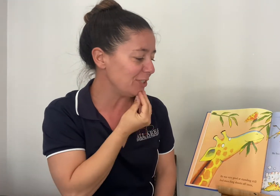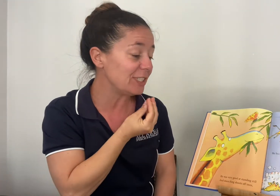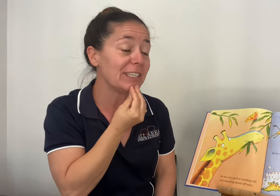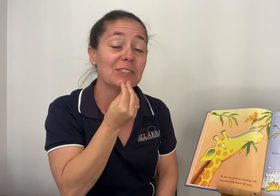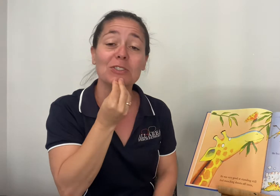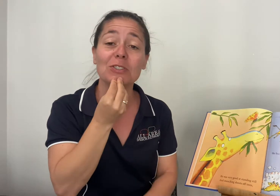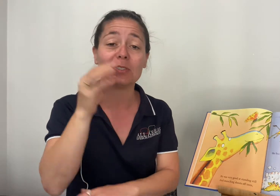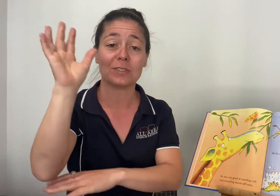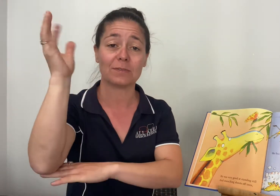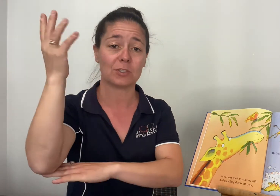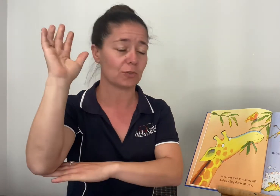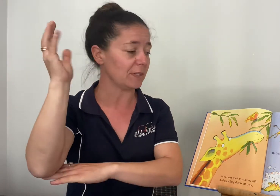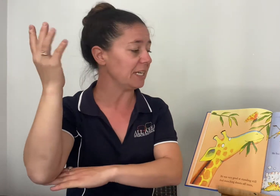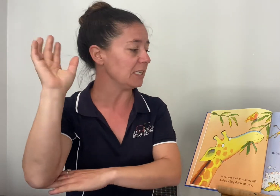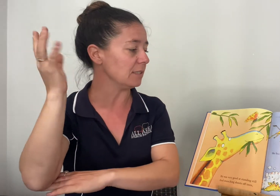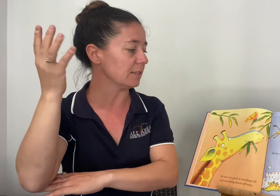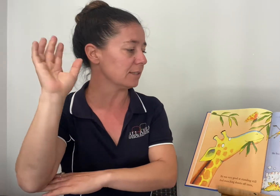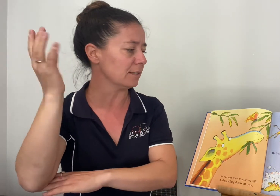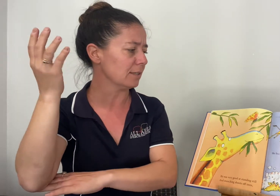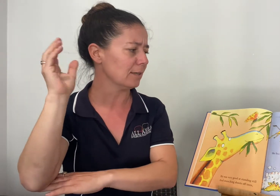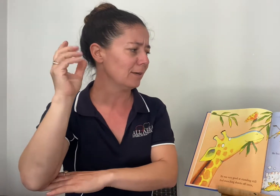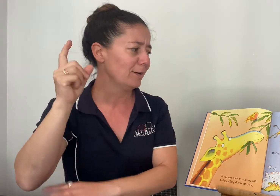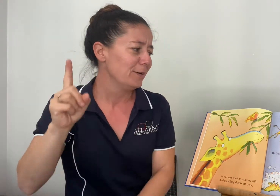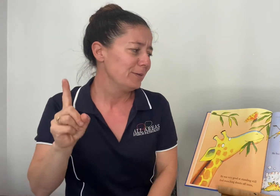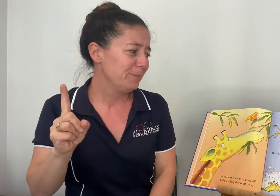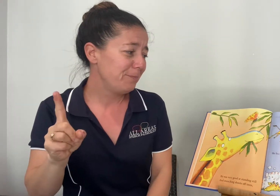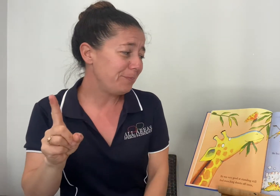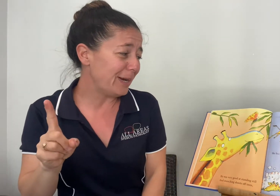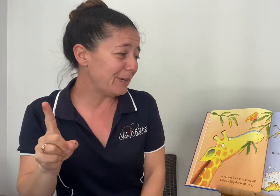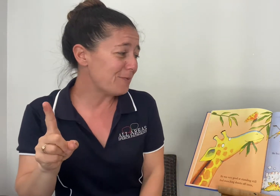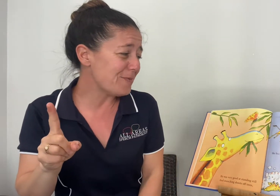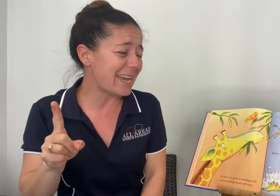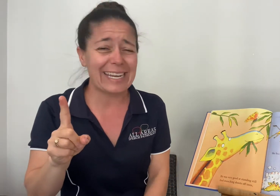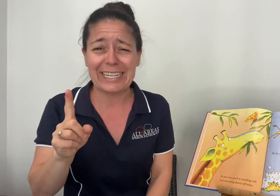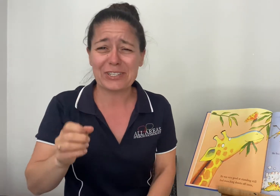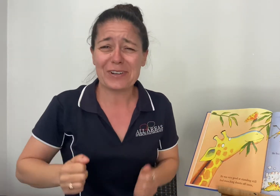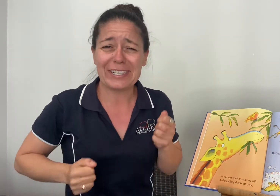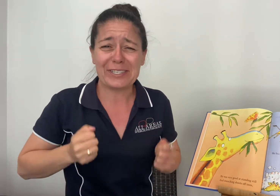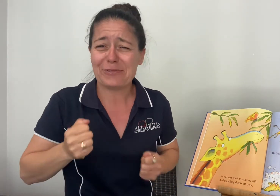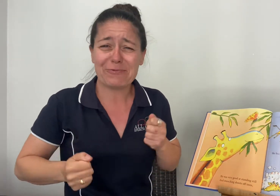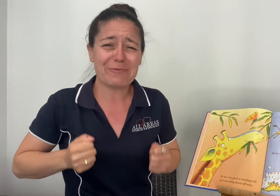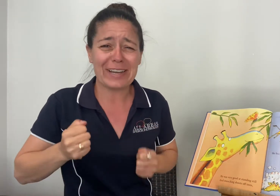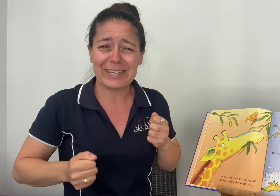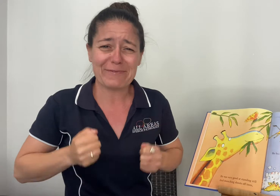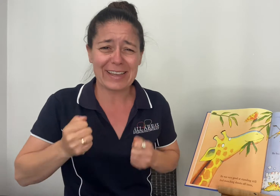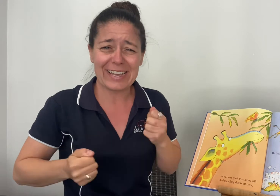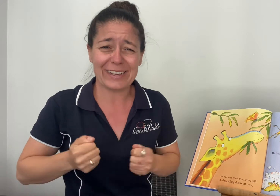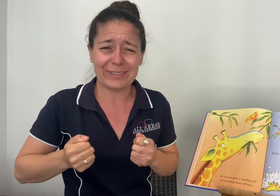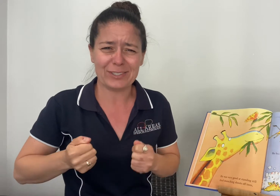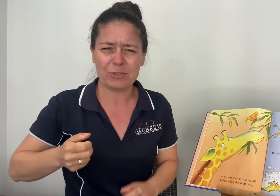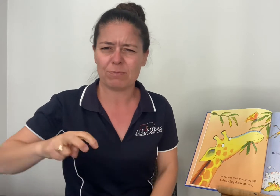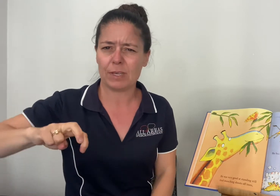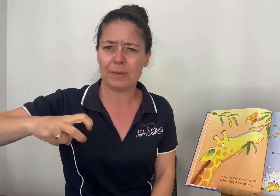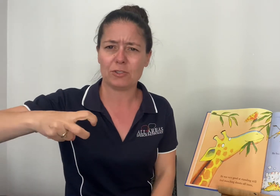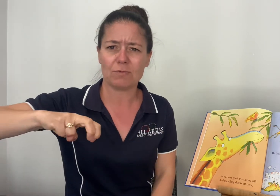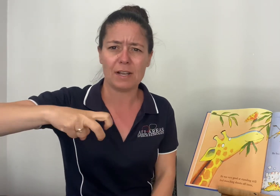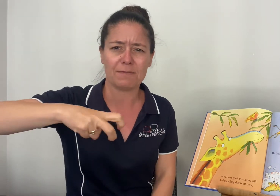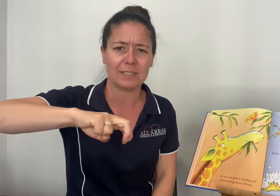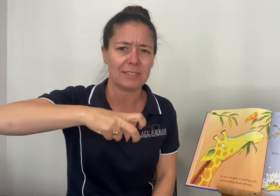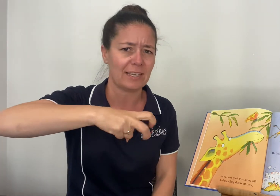munching shoots of trees. But when he tried to run around, maybe a giraffe runs like